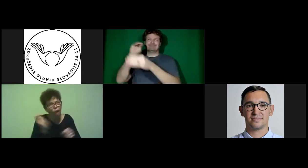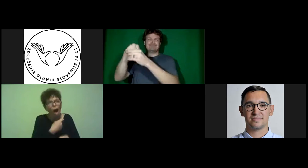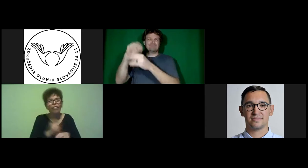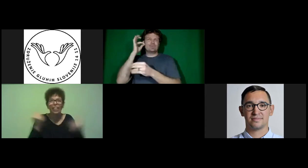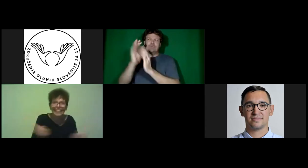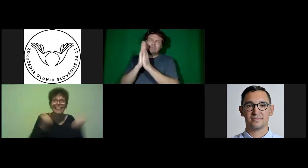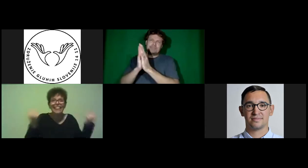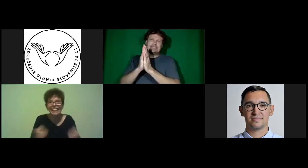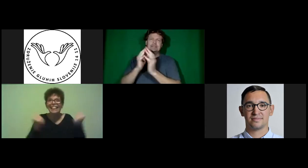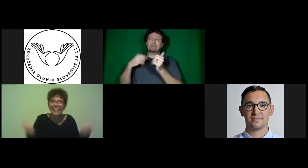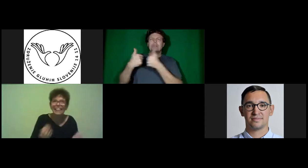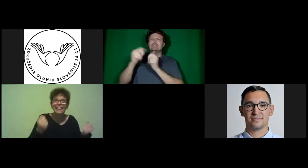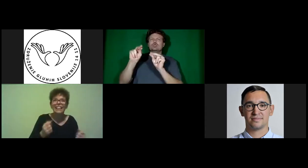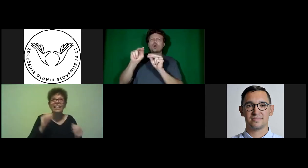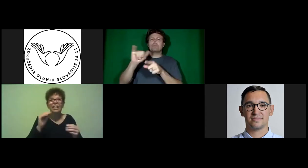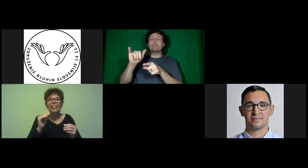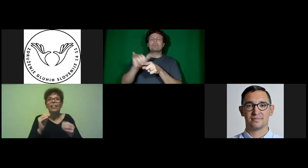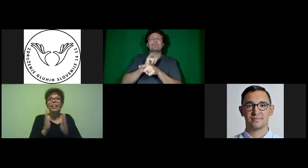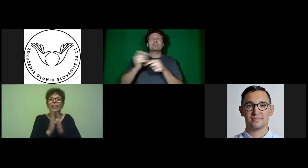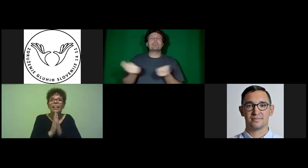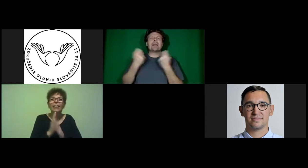my abilities.